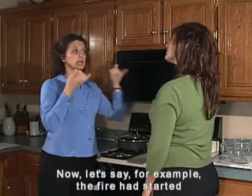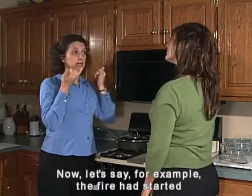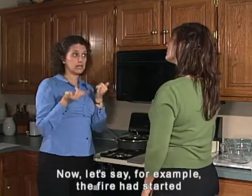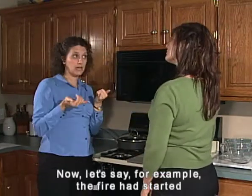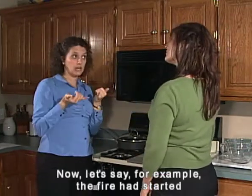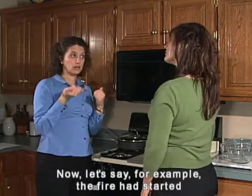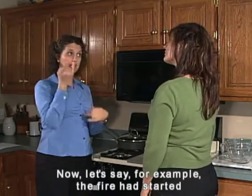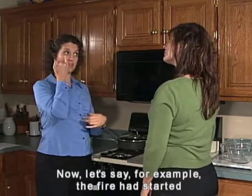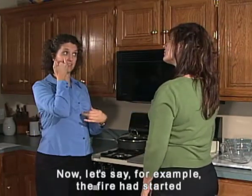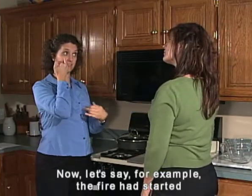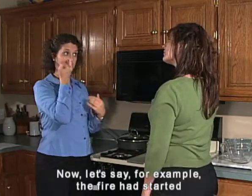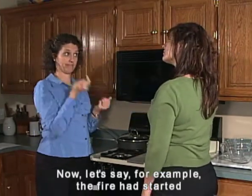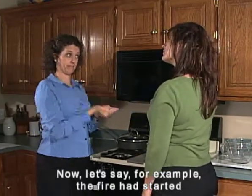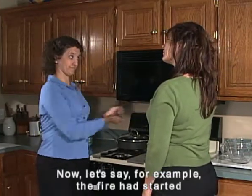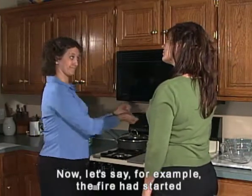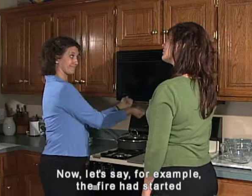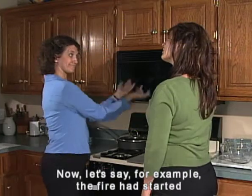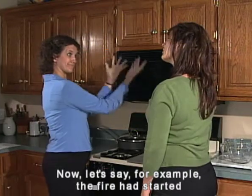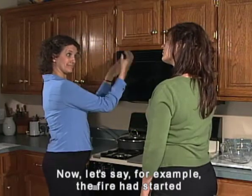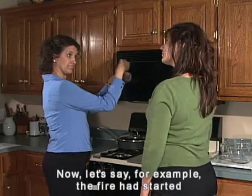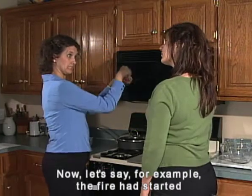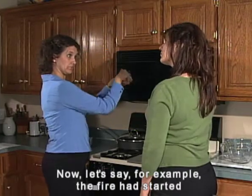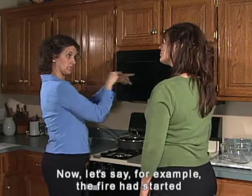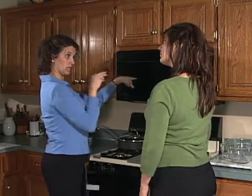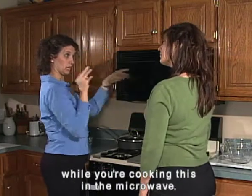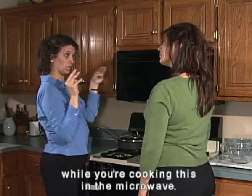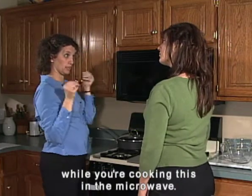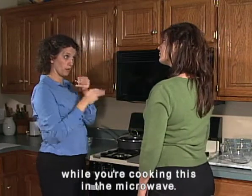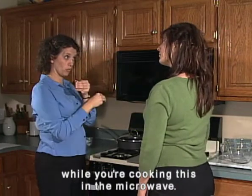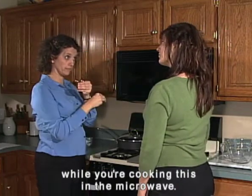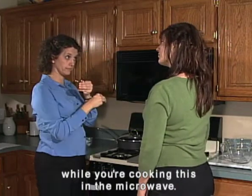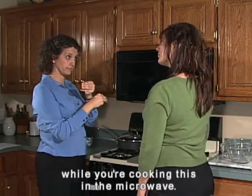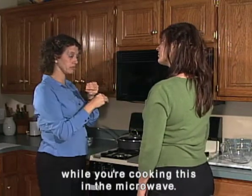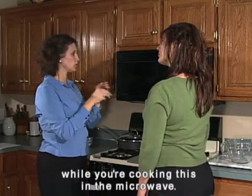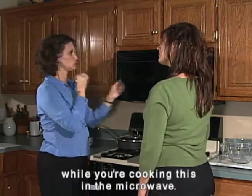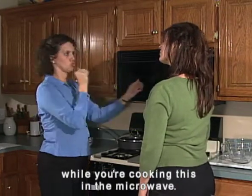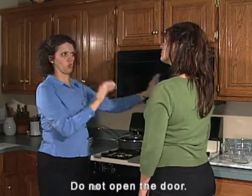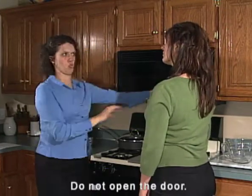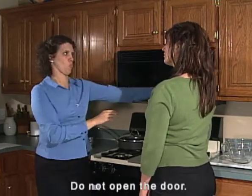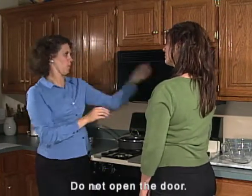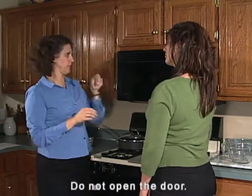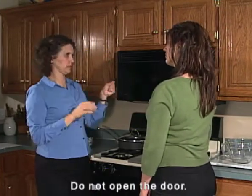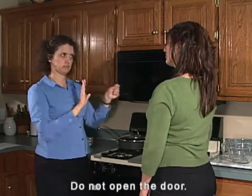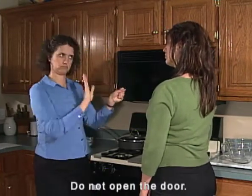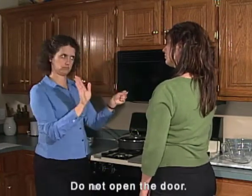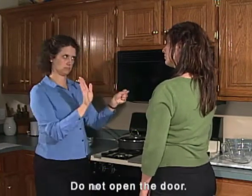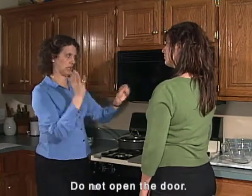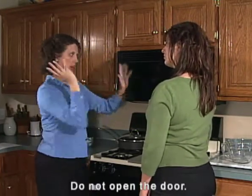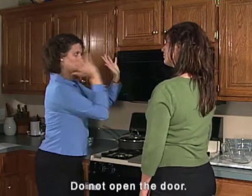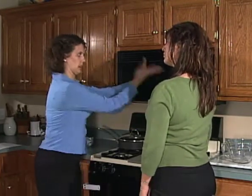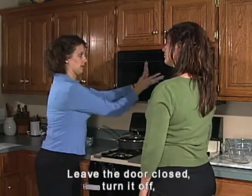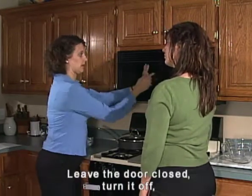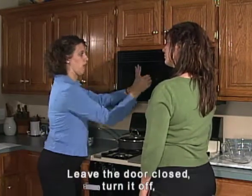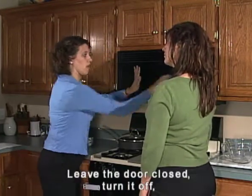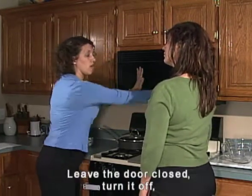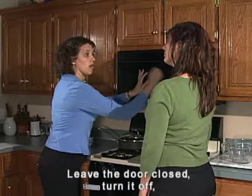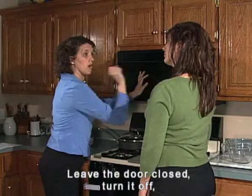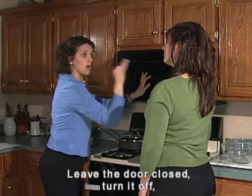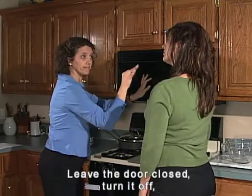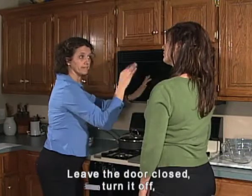Now, let's say, for example, that a fire had started while you're cooking this in the microwave. Do not open the door. Leave the door closed,